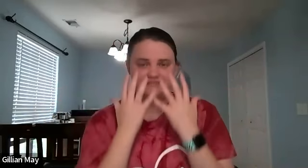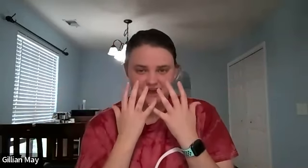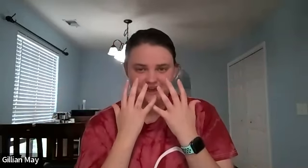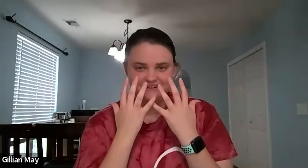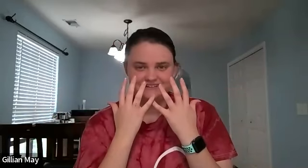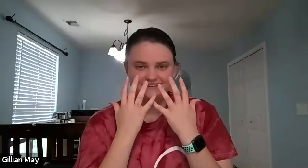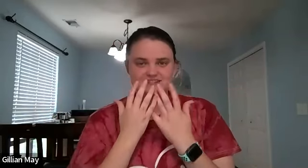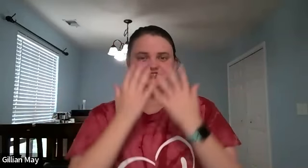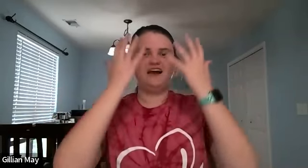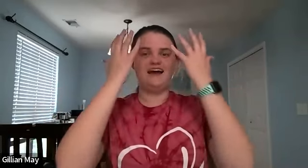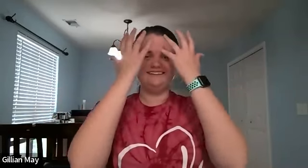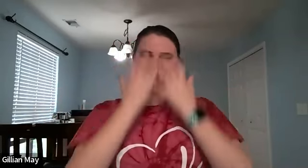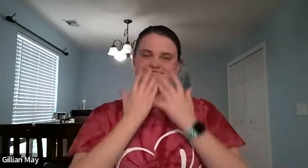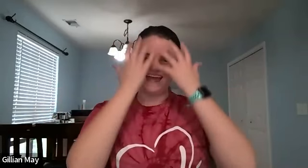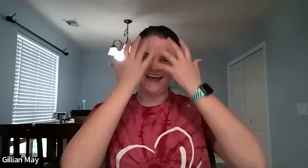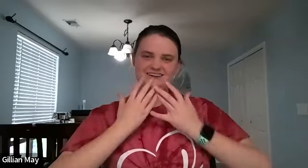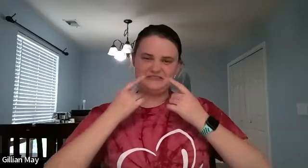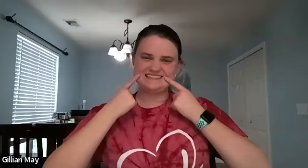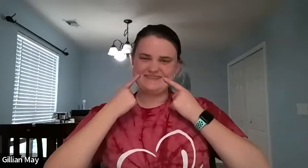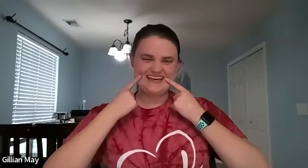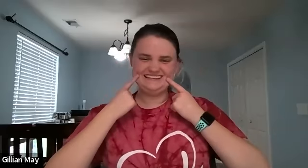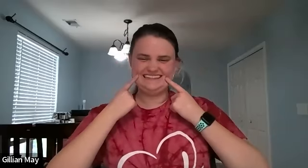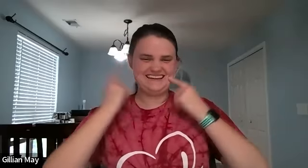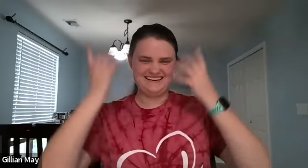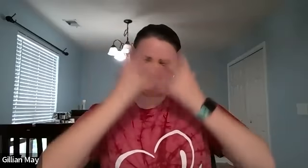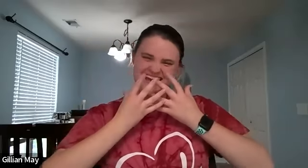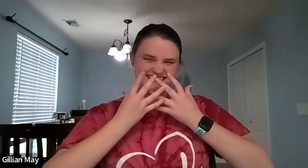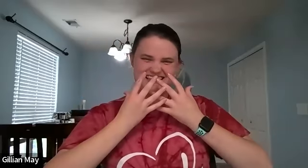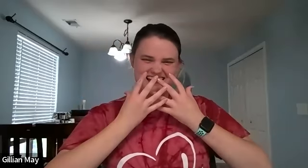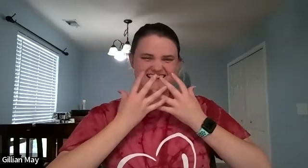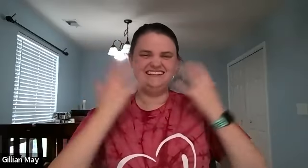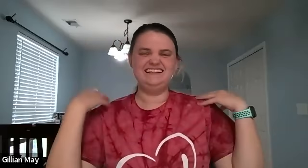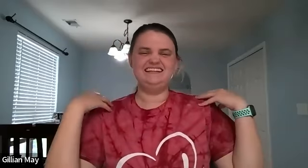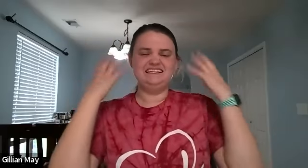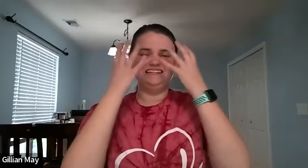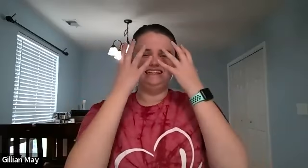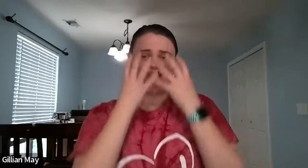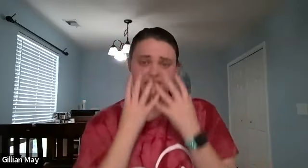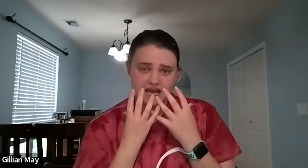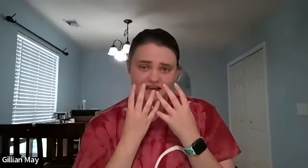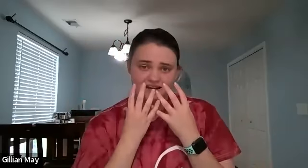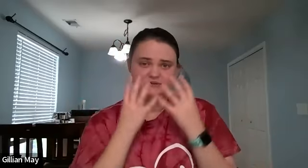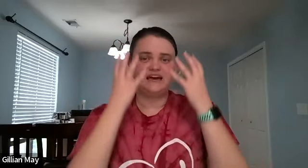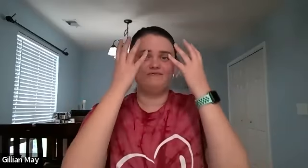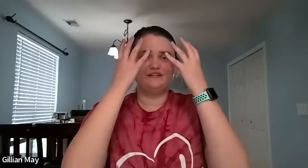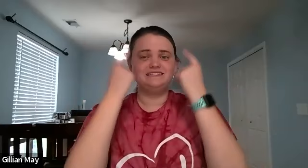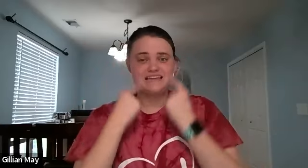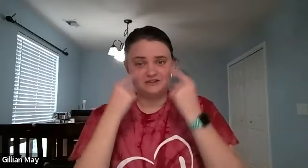sad. Because you're not, you know, sad with that smile. No, not sad. Sad with that really sad